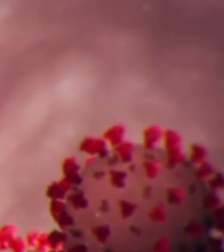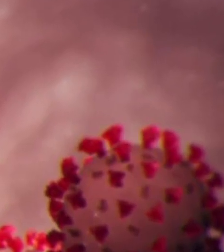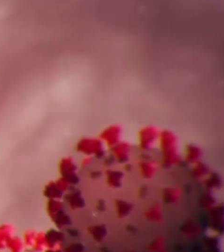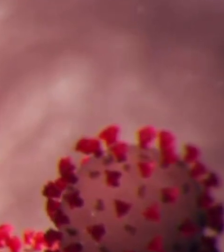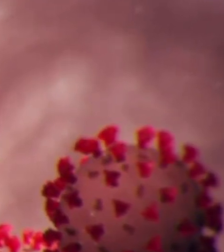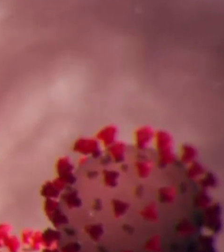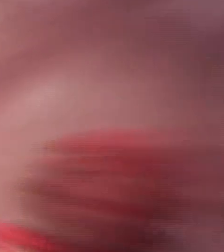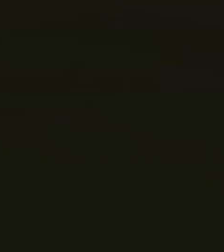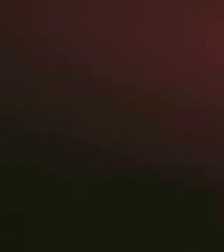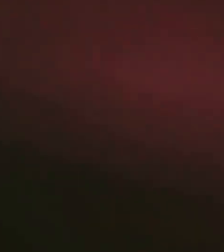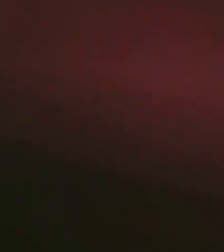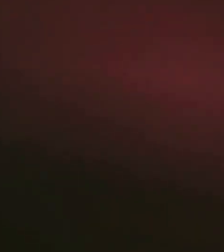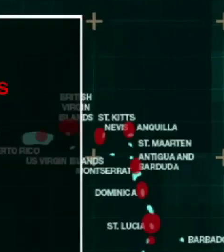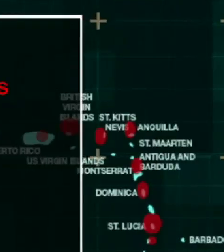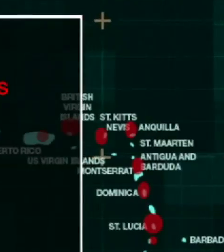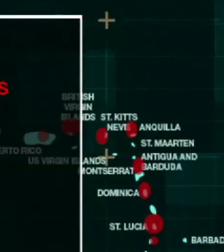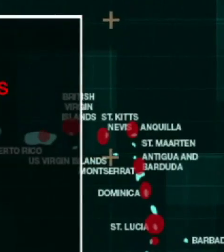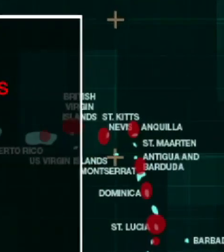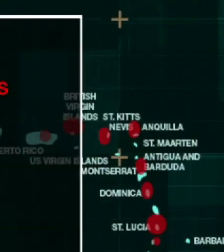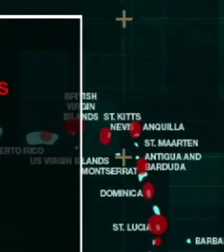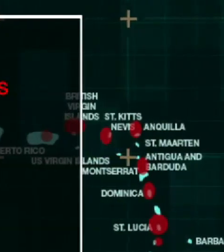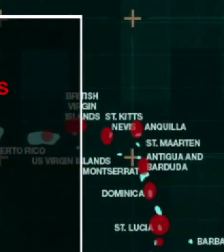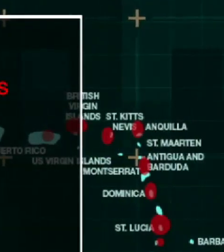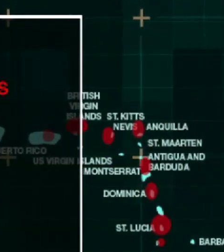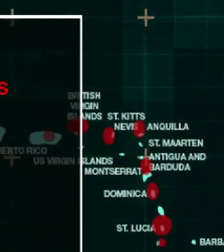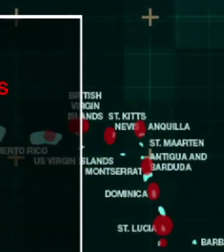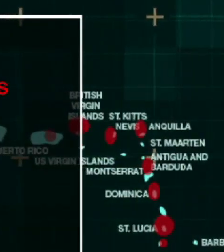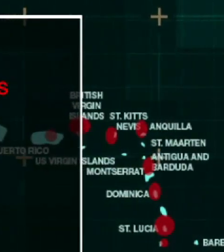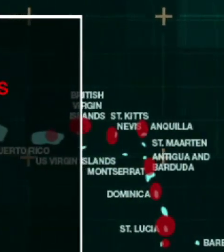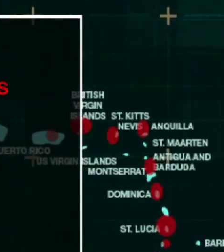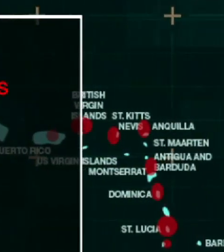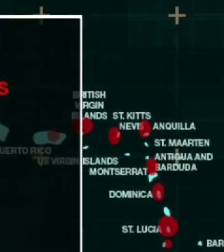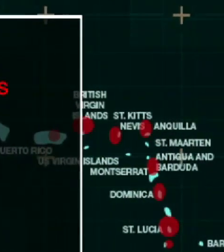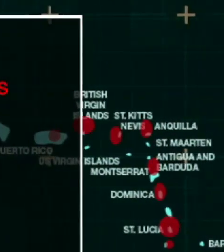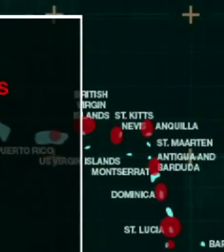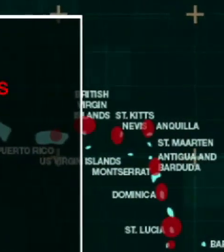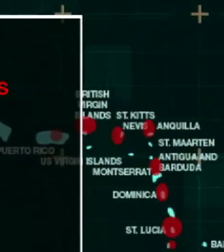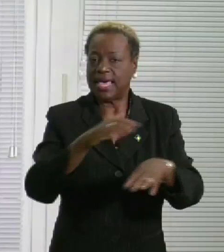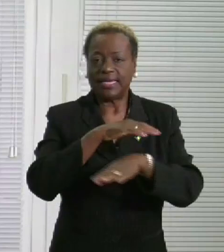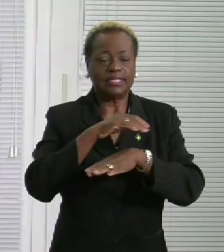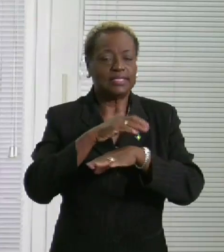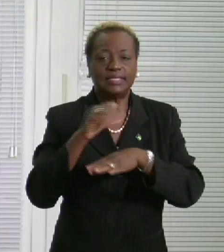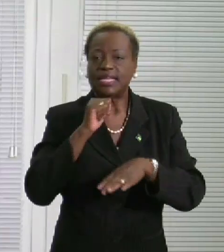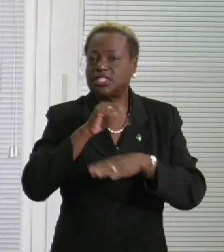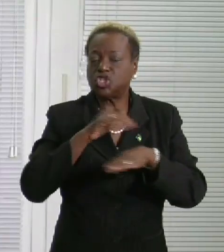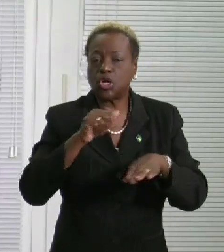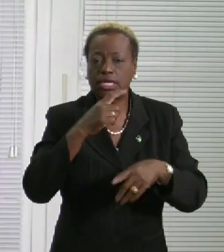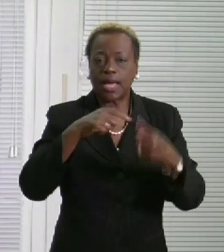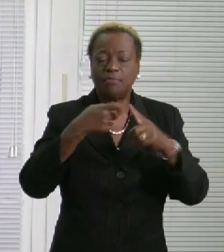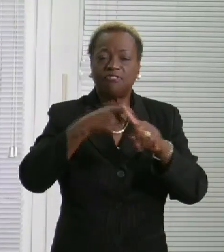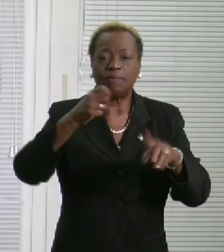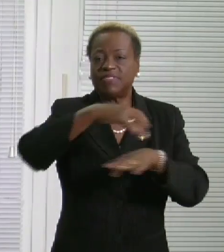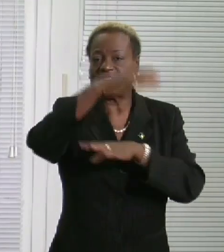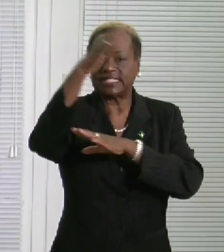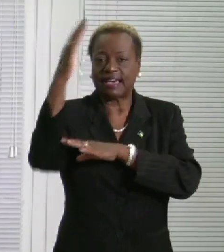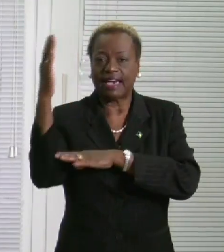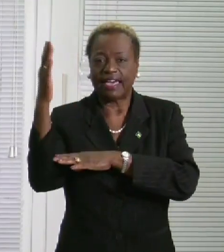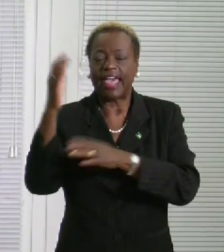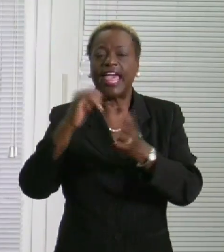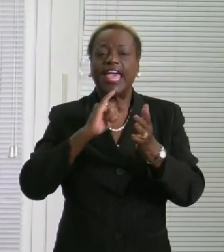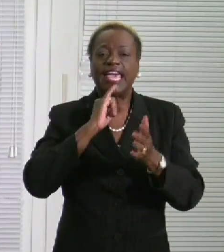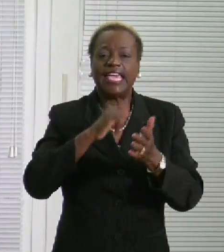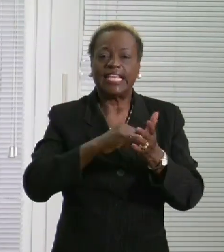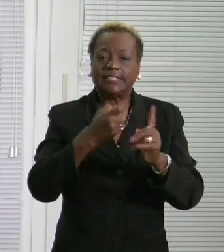through walls. It does not come out of the sky. It is as a consequence of